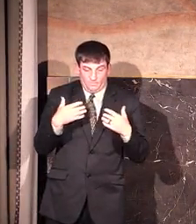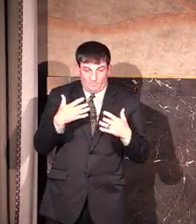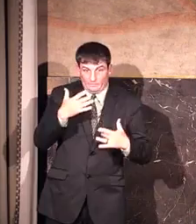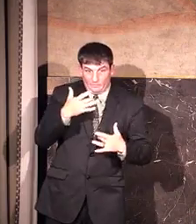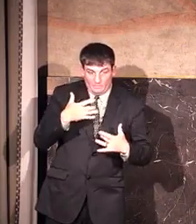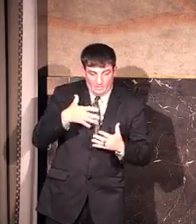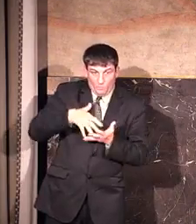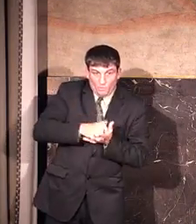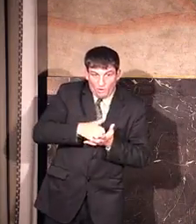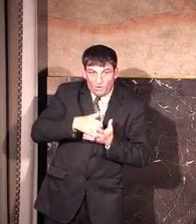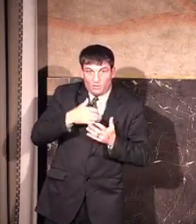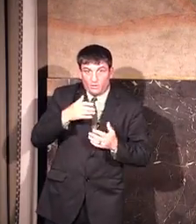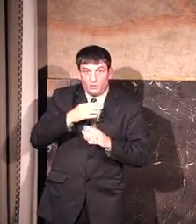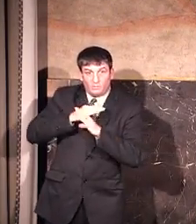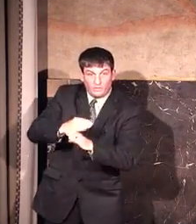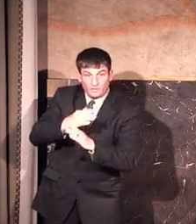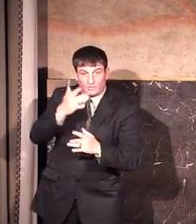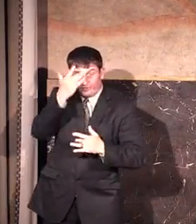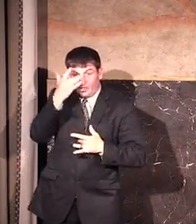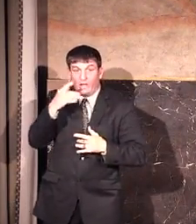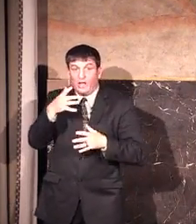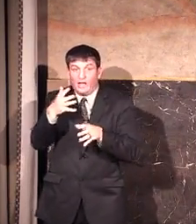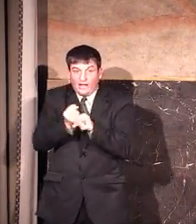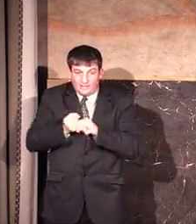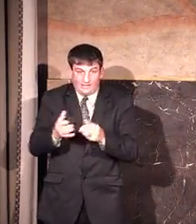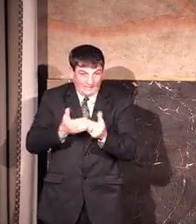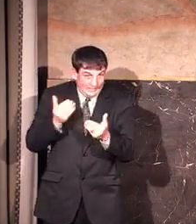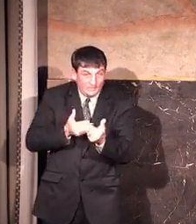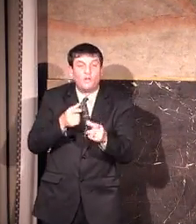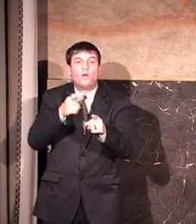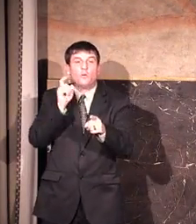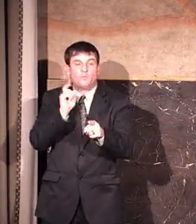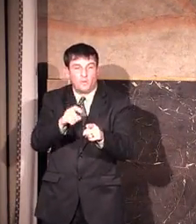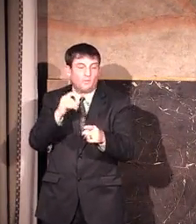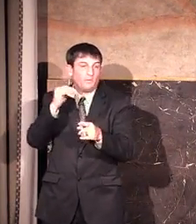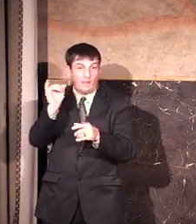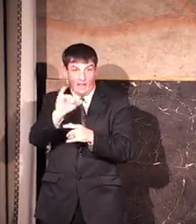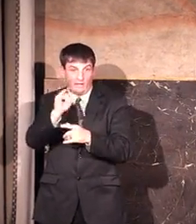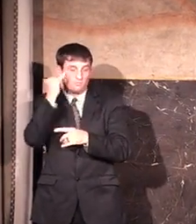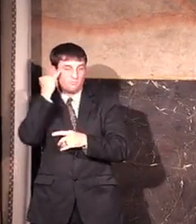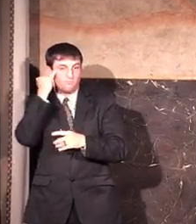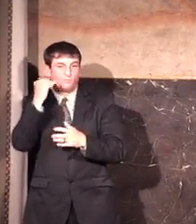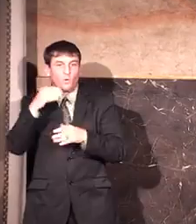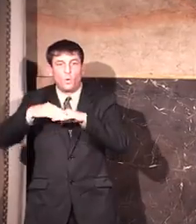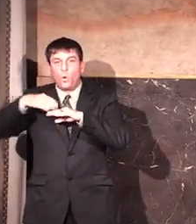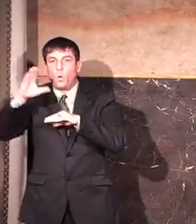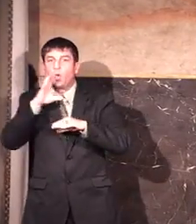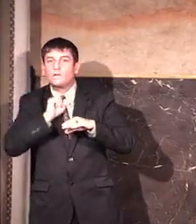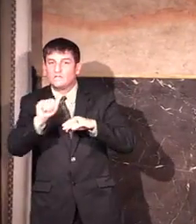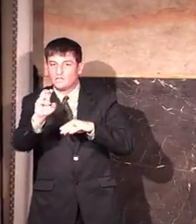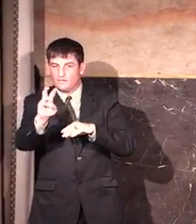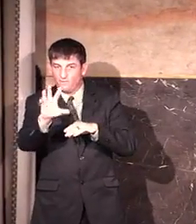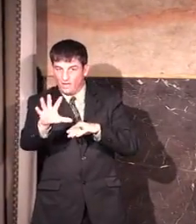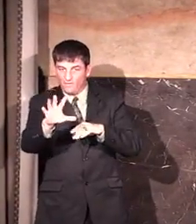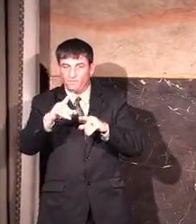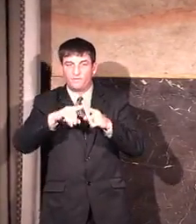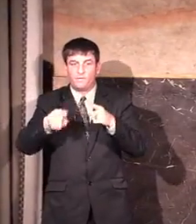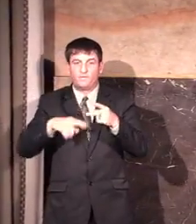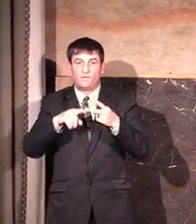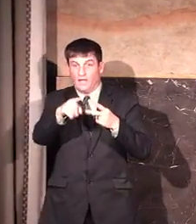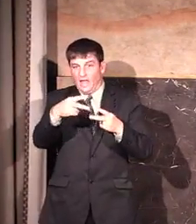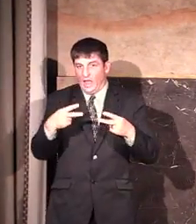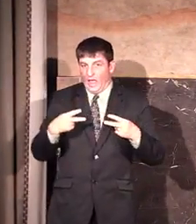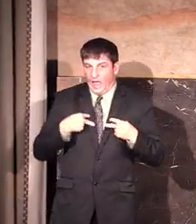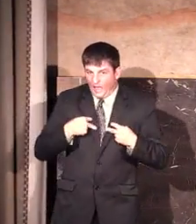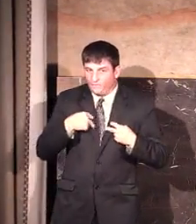you exercise more caution than someone who is not. So if you're 65 or older, if you have one of these chronic health